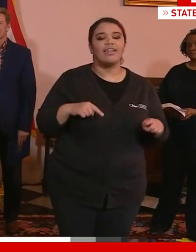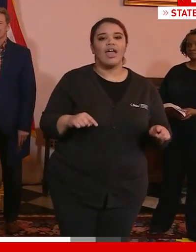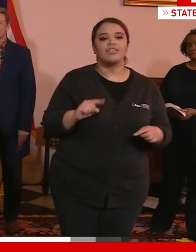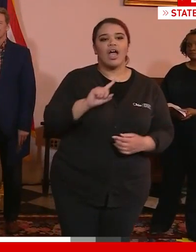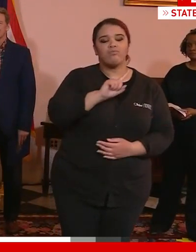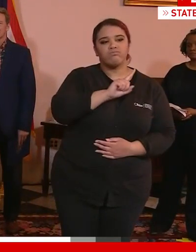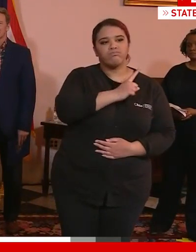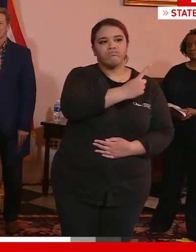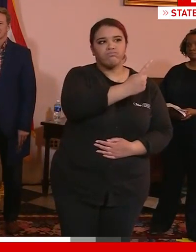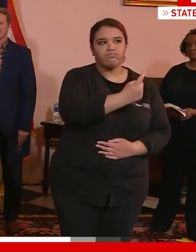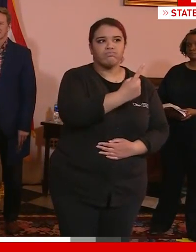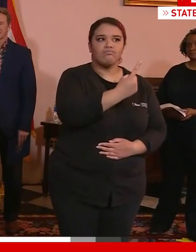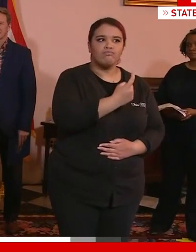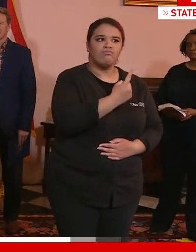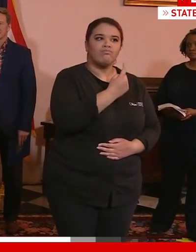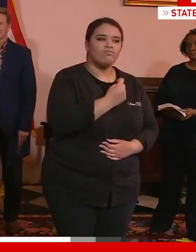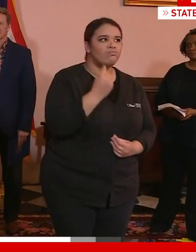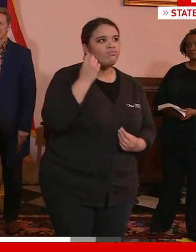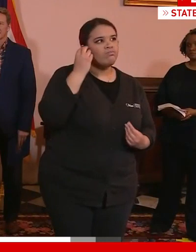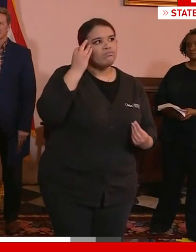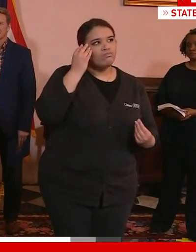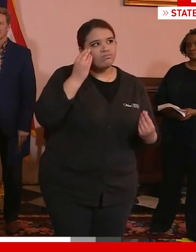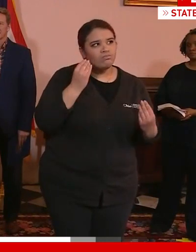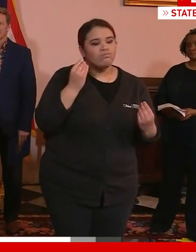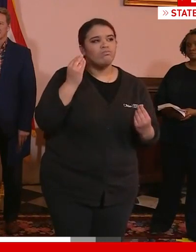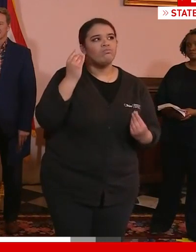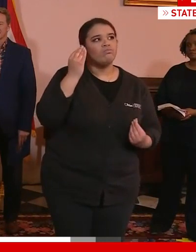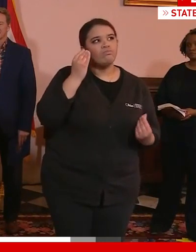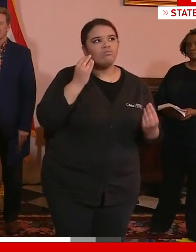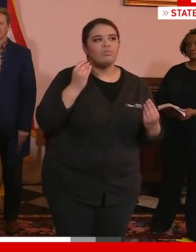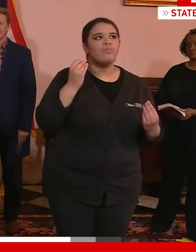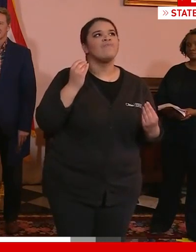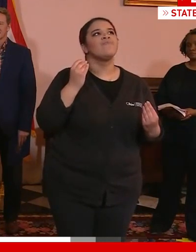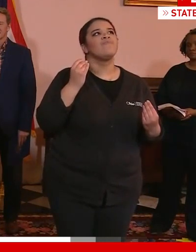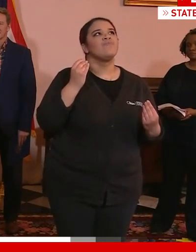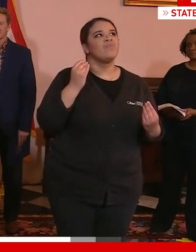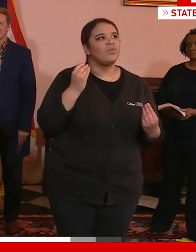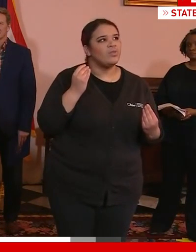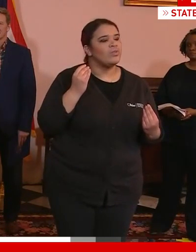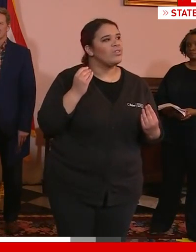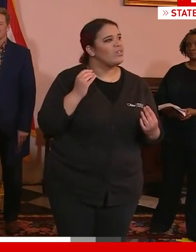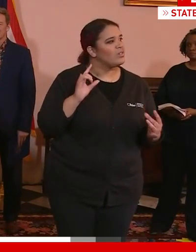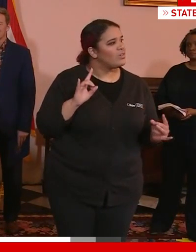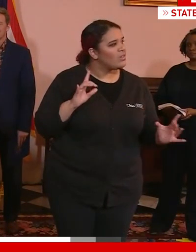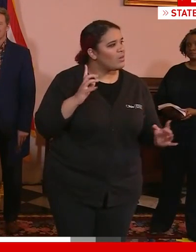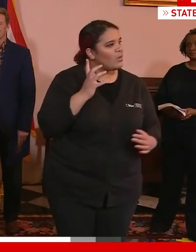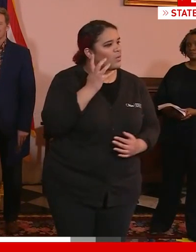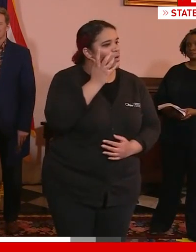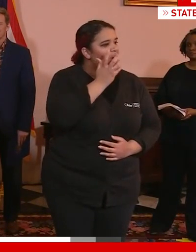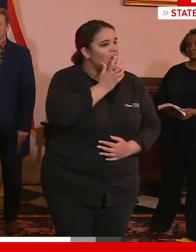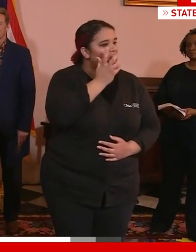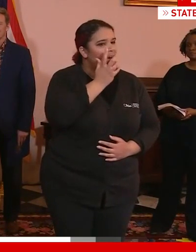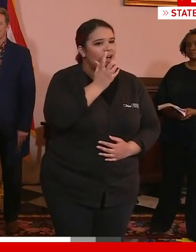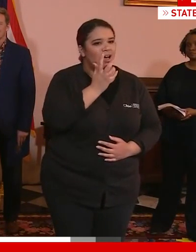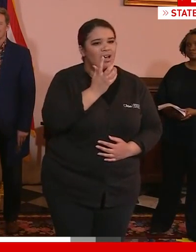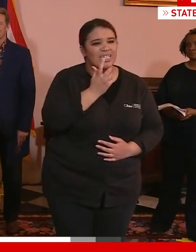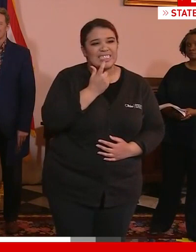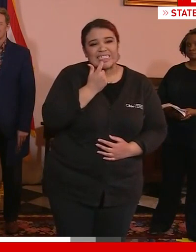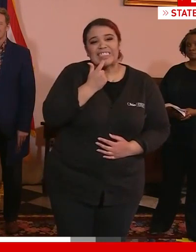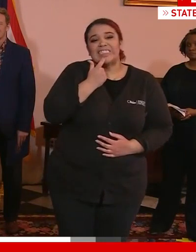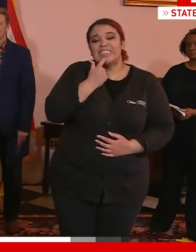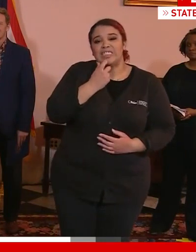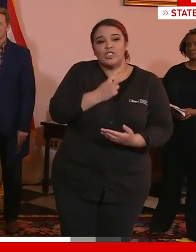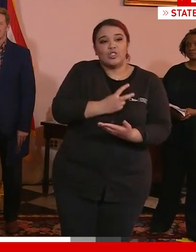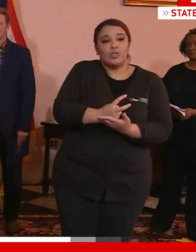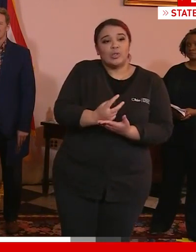Contemplated the same thing the governor started his comments with, and that is, it was barely 2 weeks ago that the governor made his announcement about